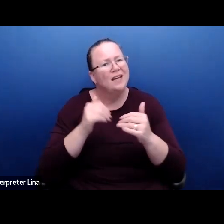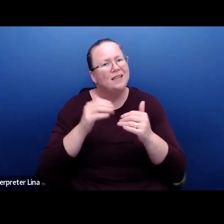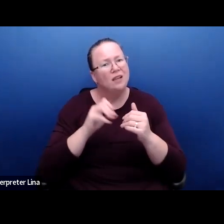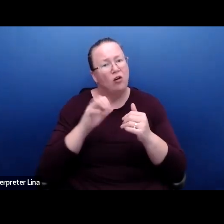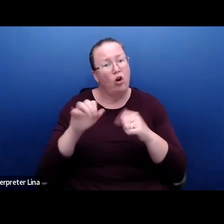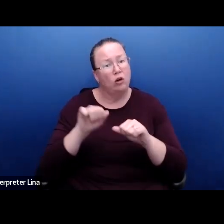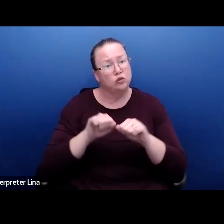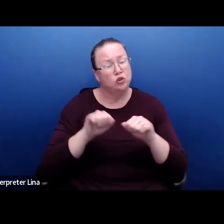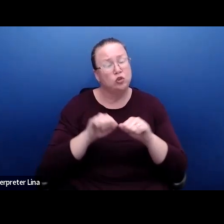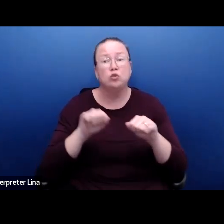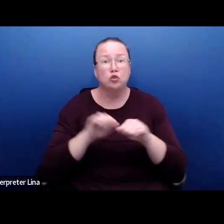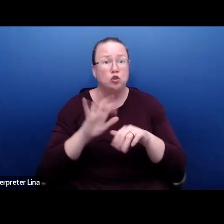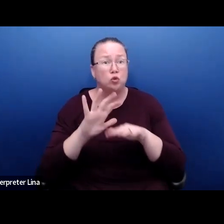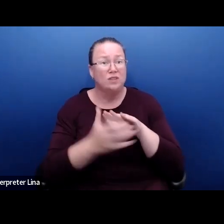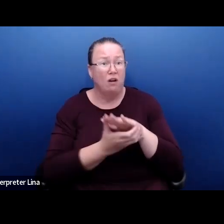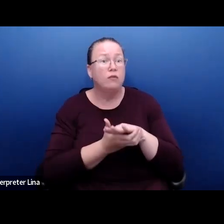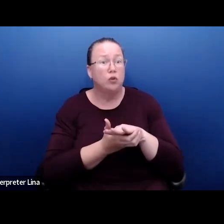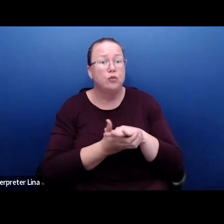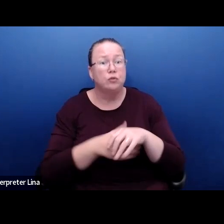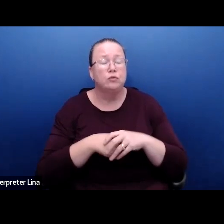shoe covers.